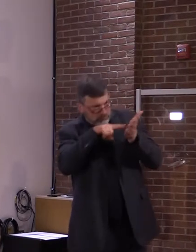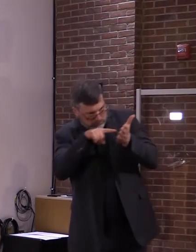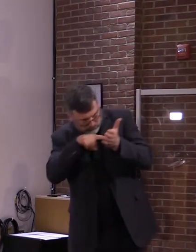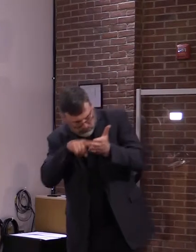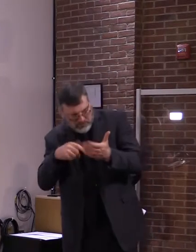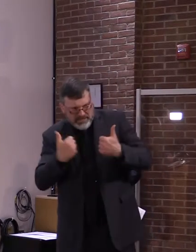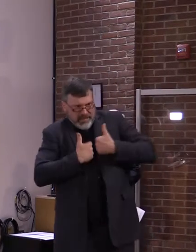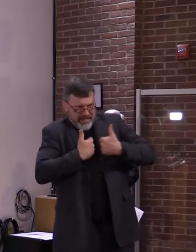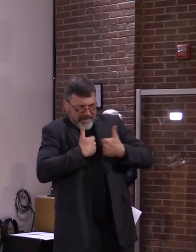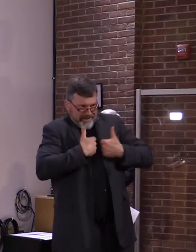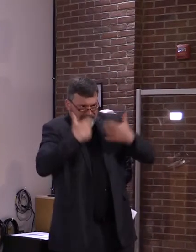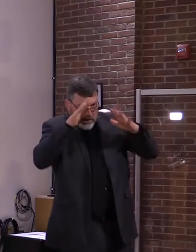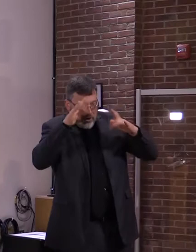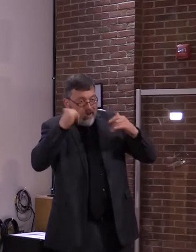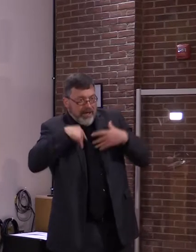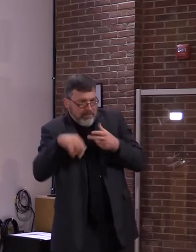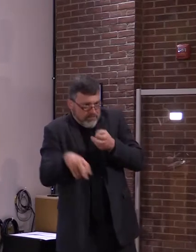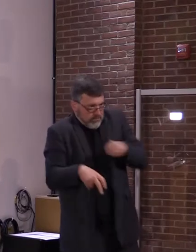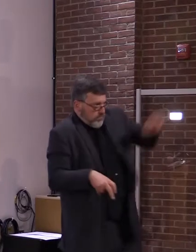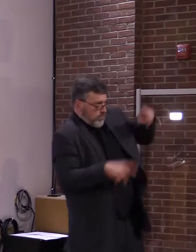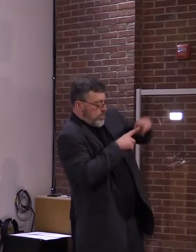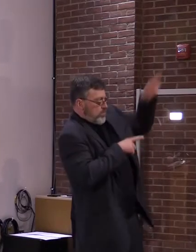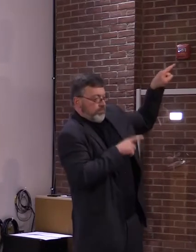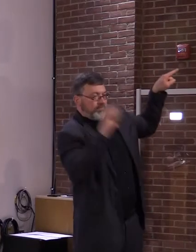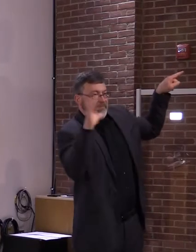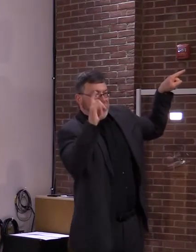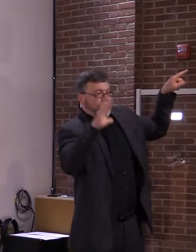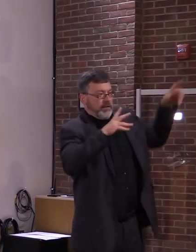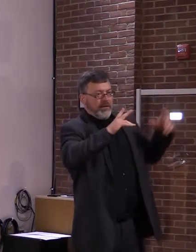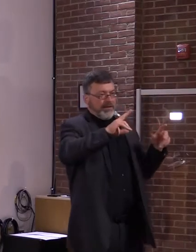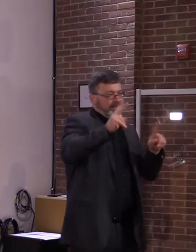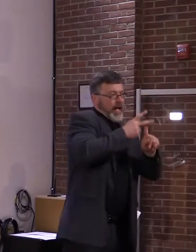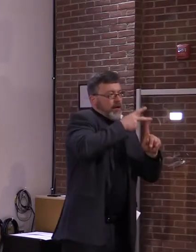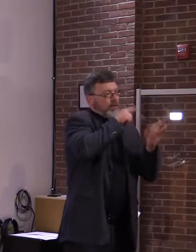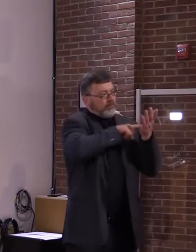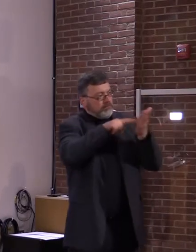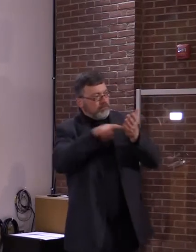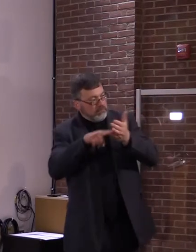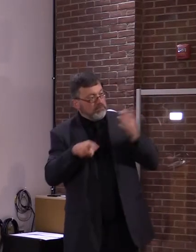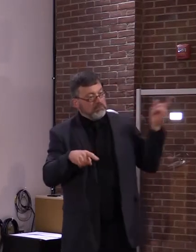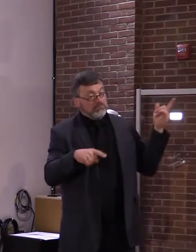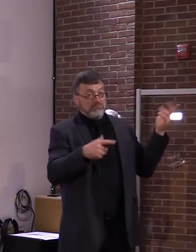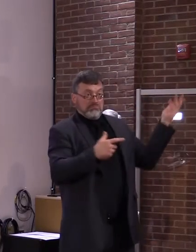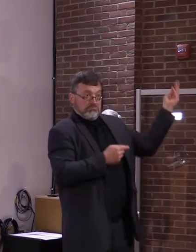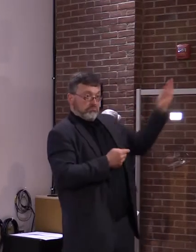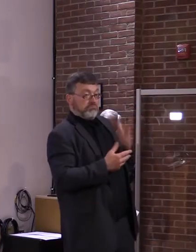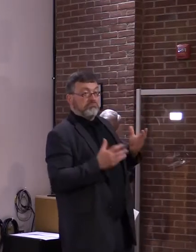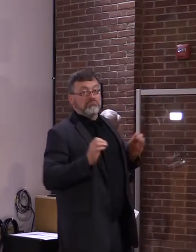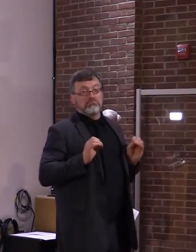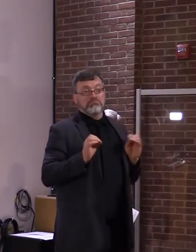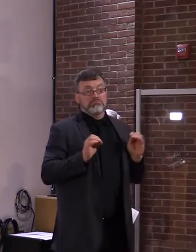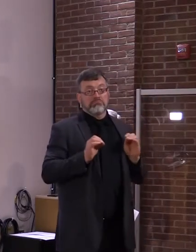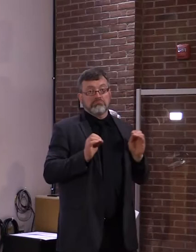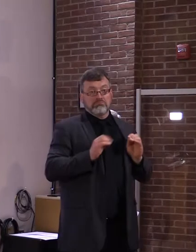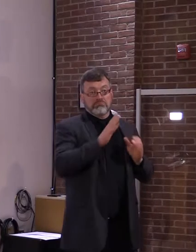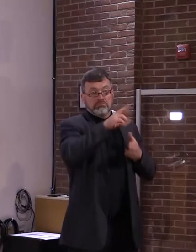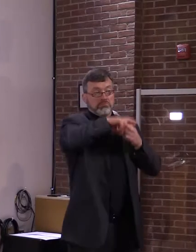relationship is suspected. We have not received any communication that further evaluation was